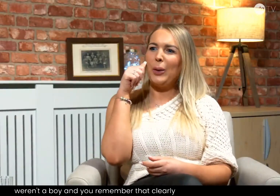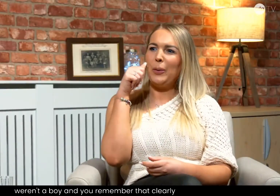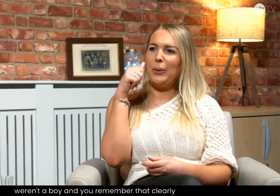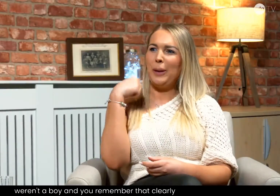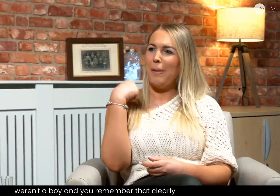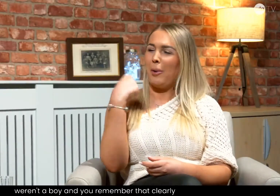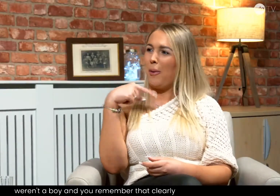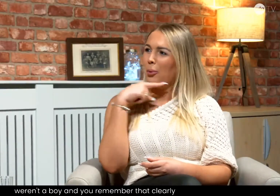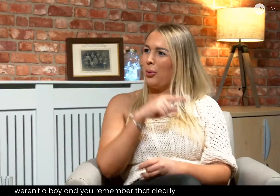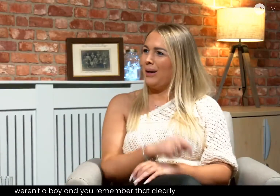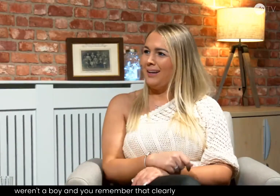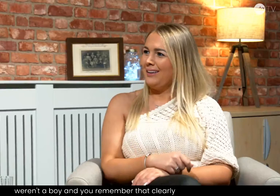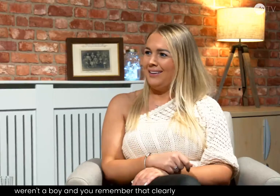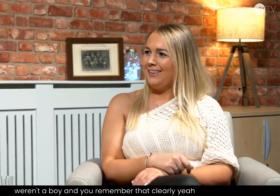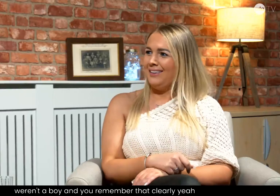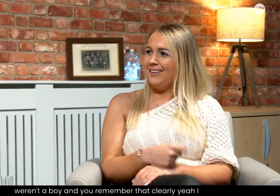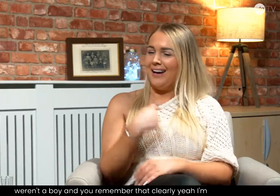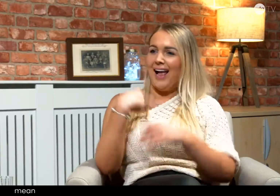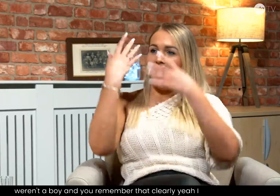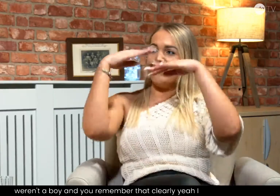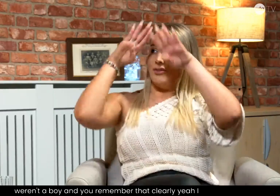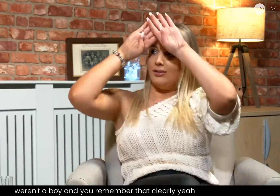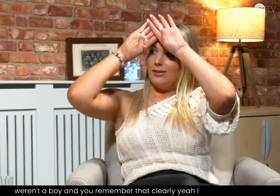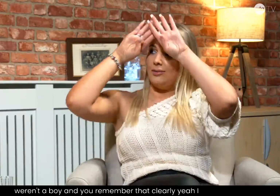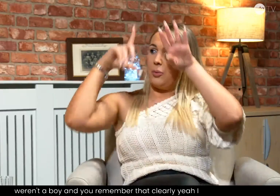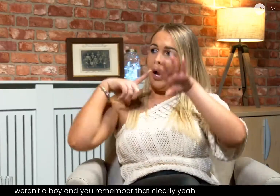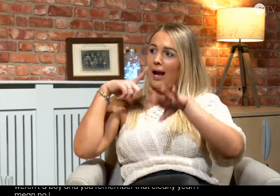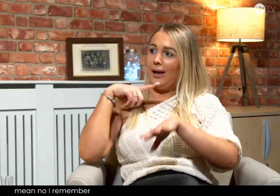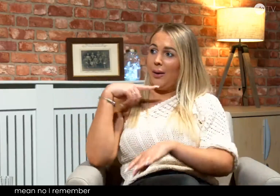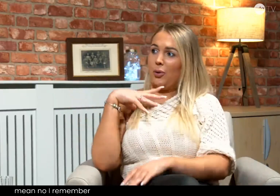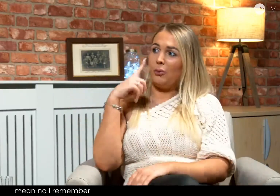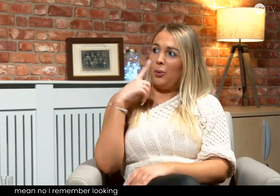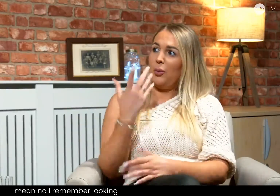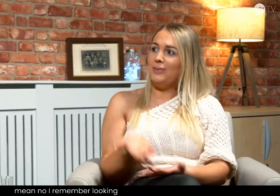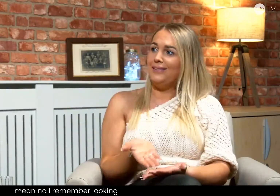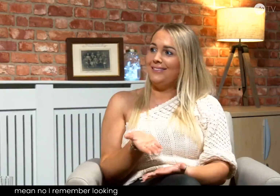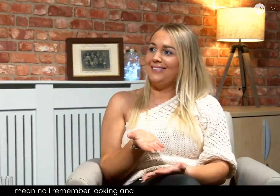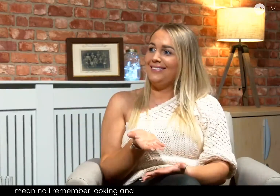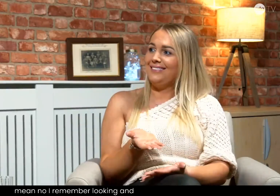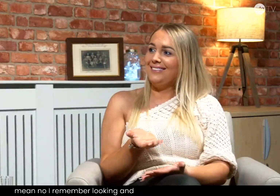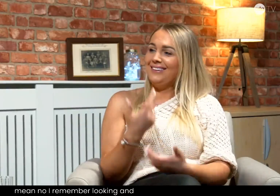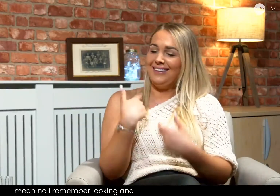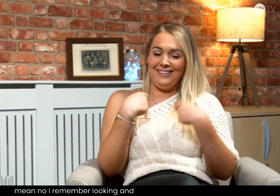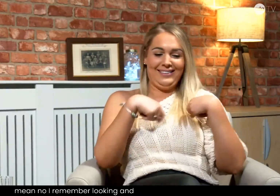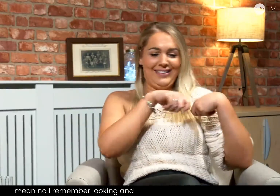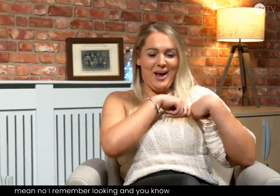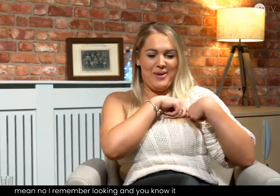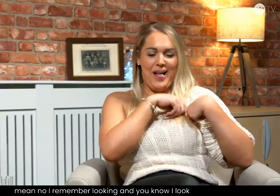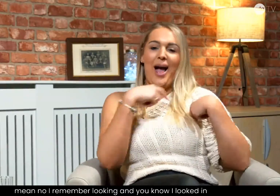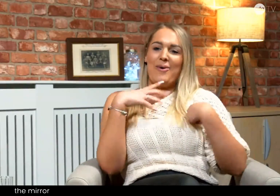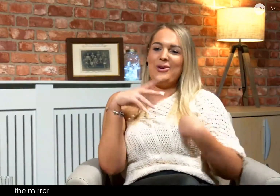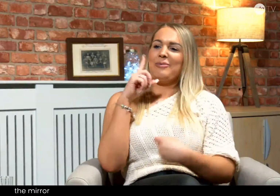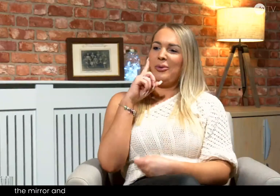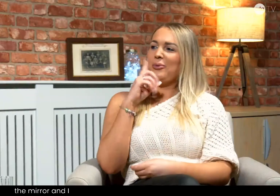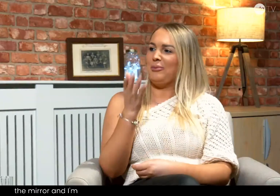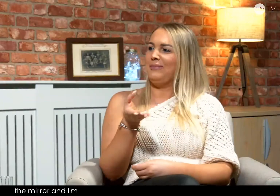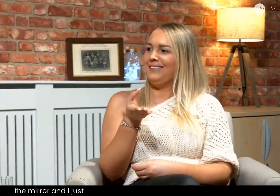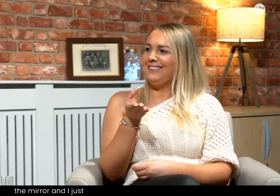Yeah, I mean, I remember looking, and, you know, I looked in the mirror and I just sort of thought, I'm not a boy. You know, I had